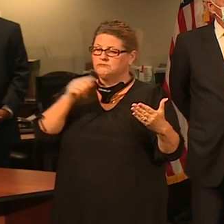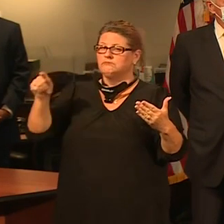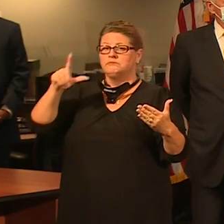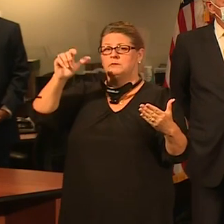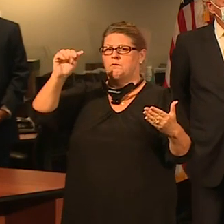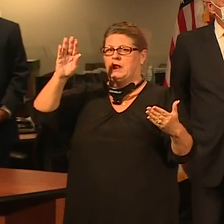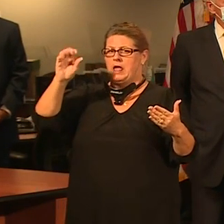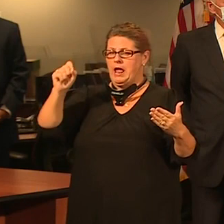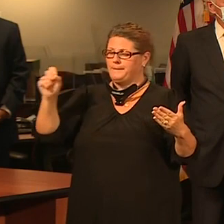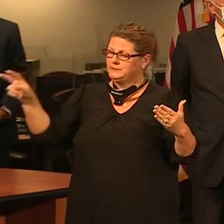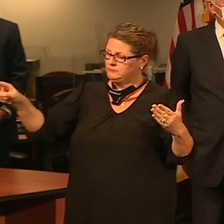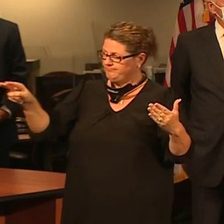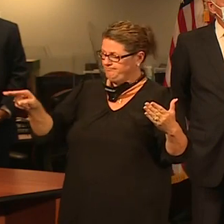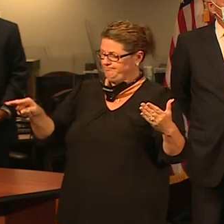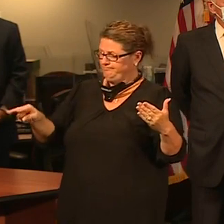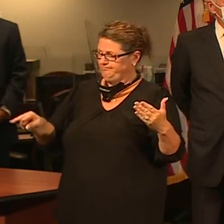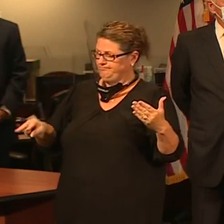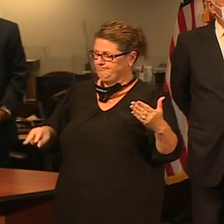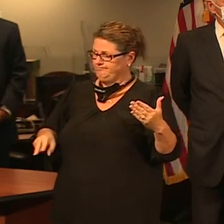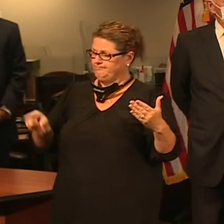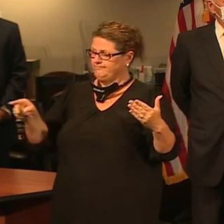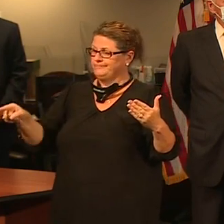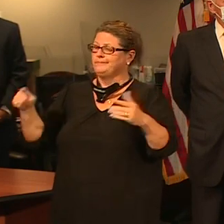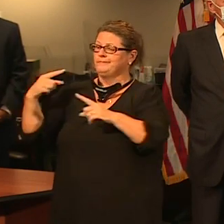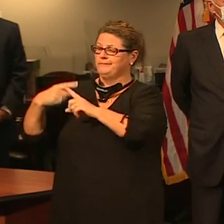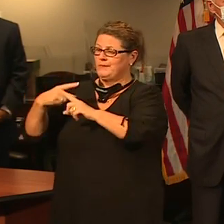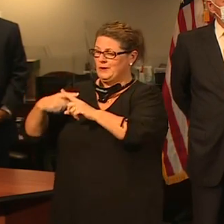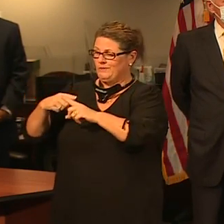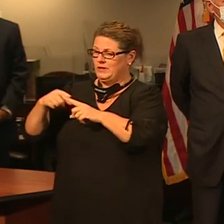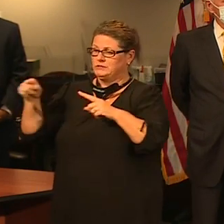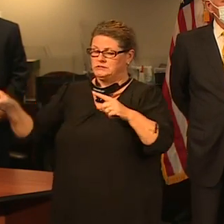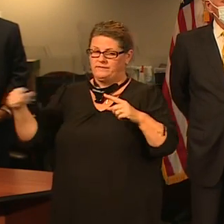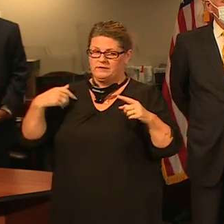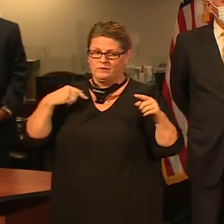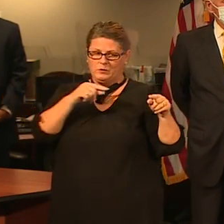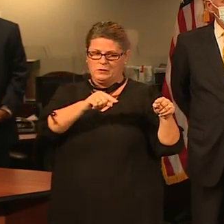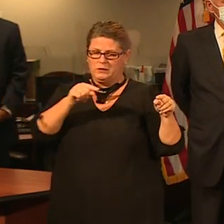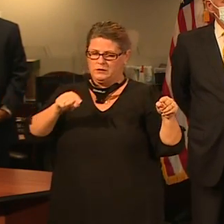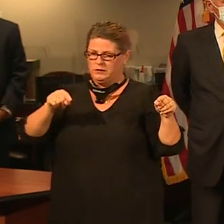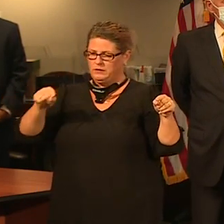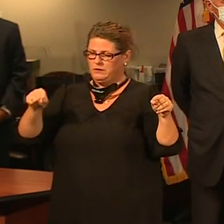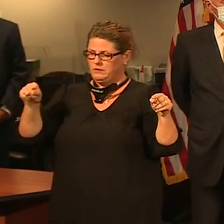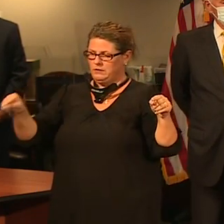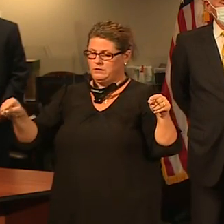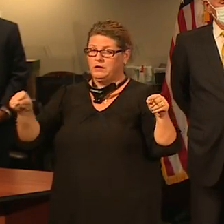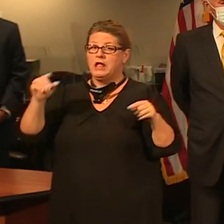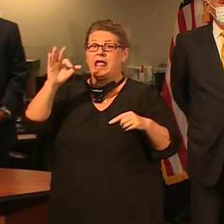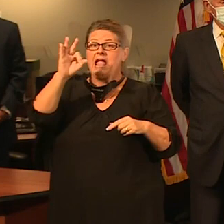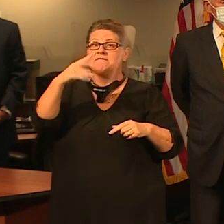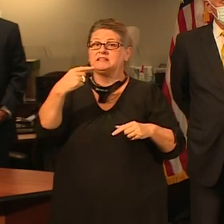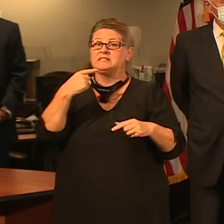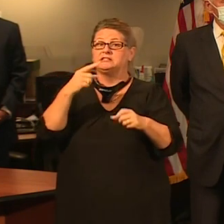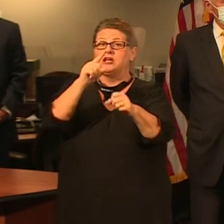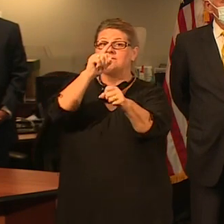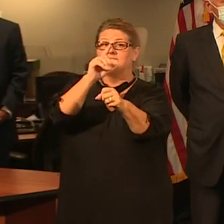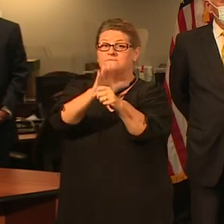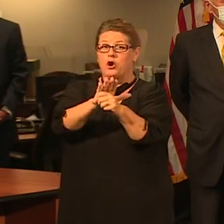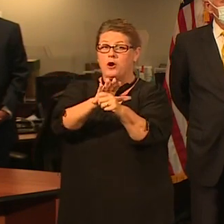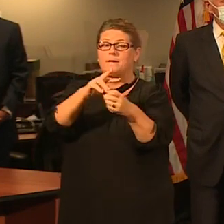to look for people who have tested positive. All of the confirmed deaths that we report out have tested